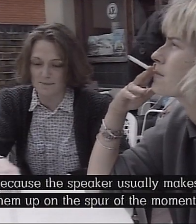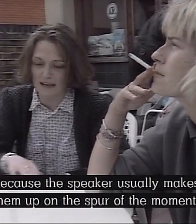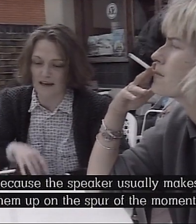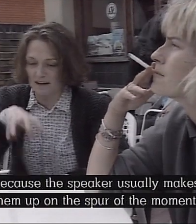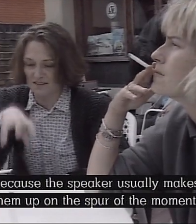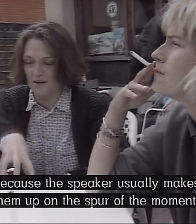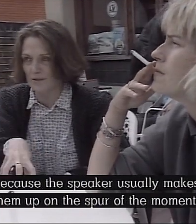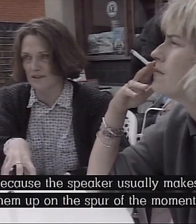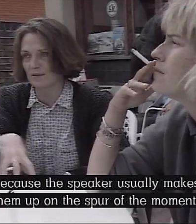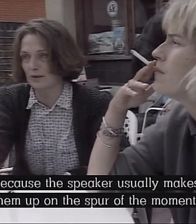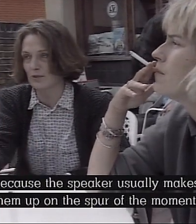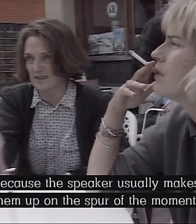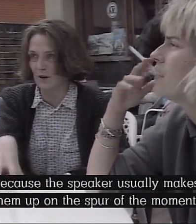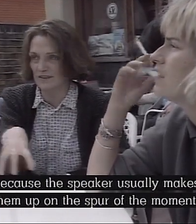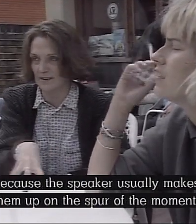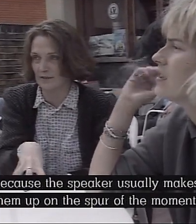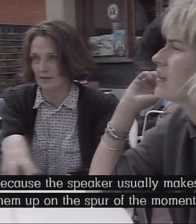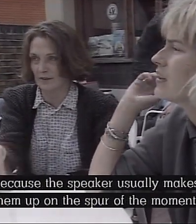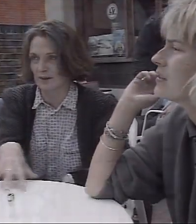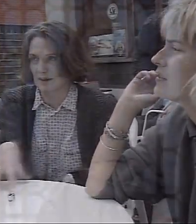being exclusively responsive.